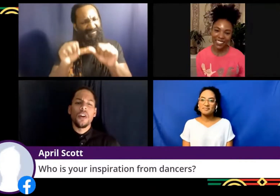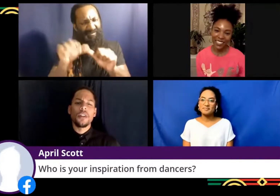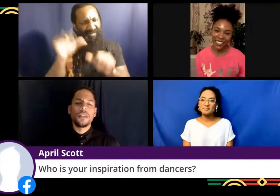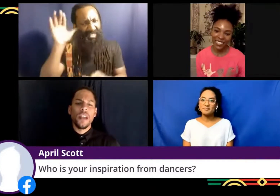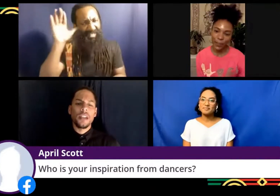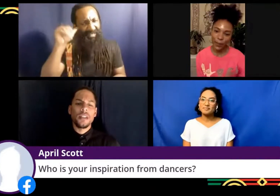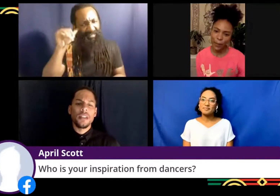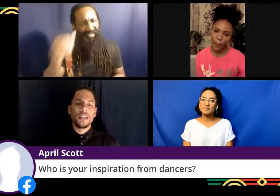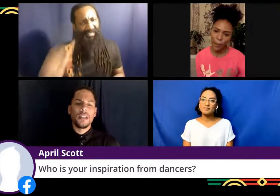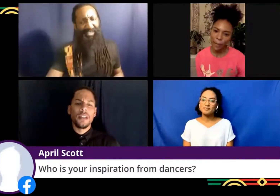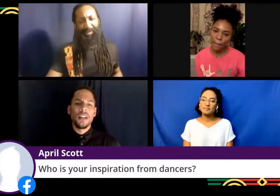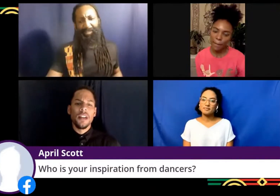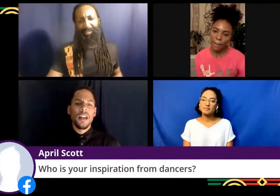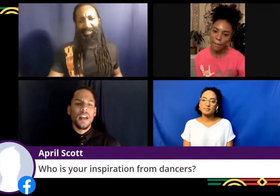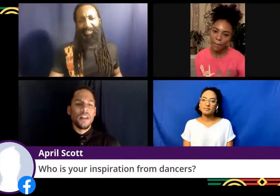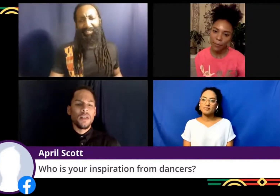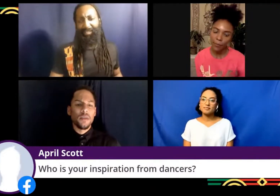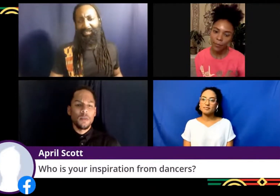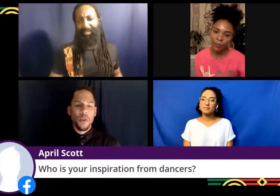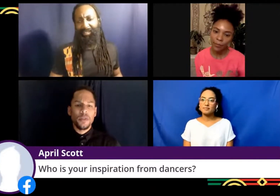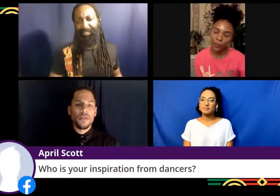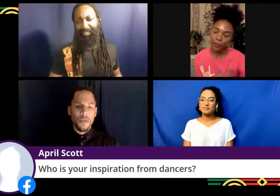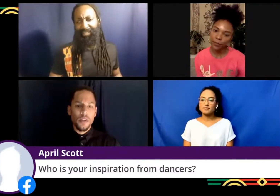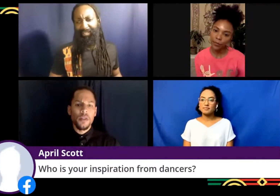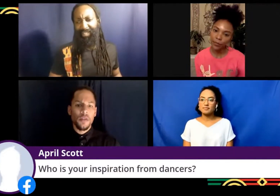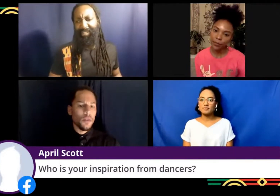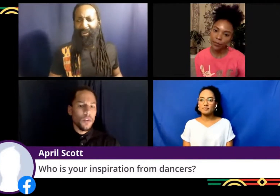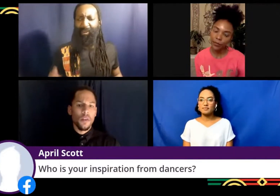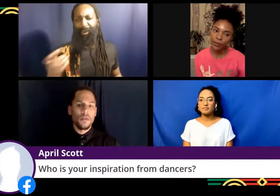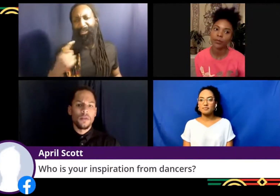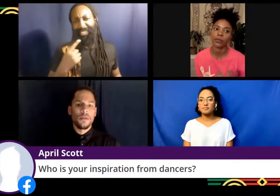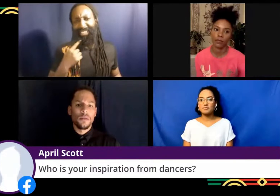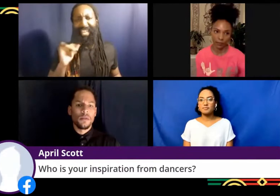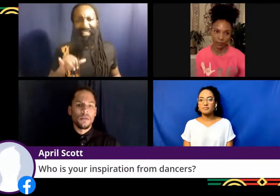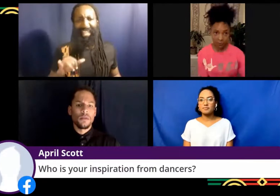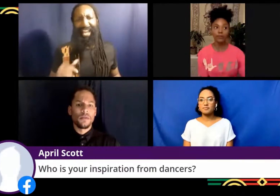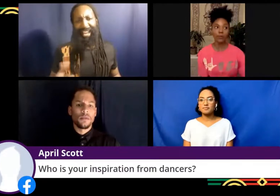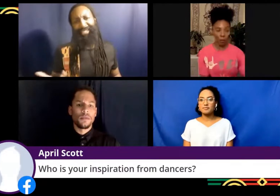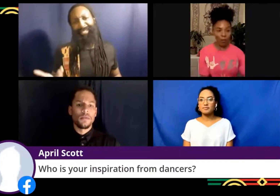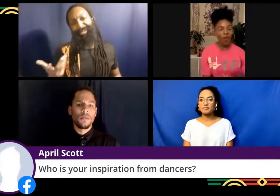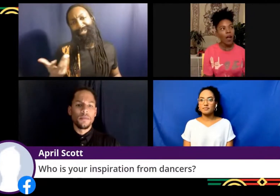you start dancing and how did you persevere through it all?